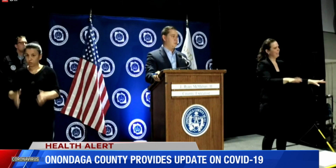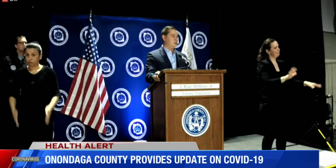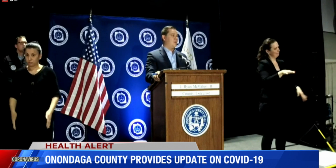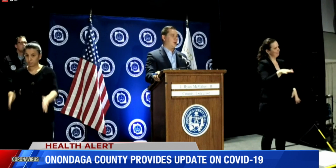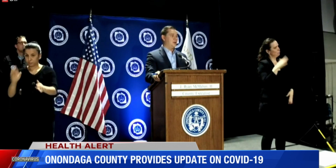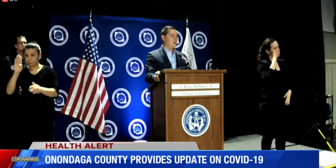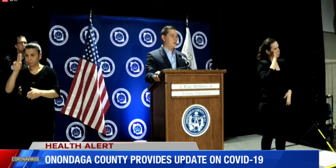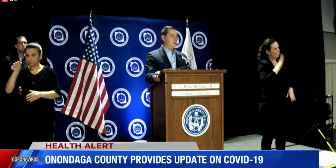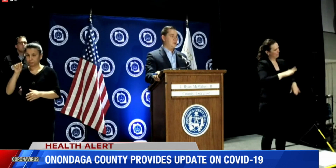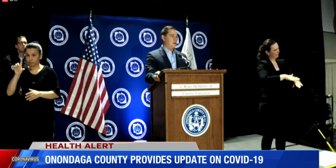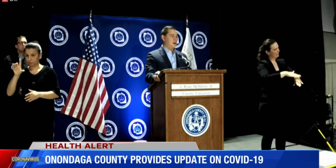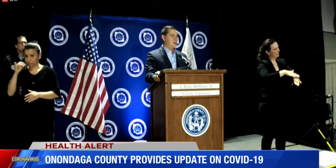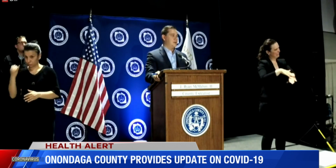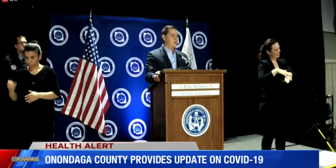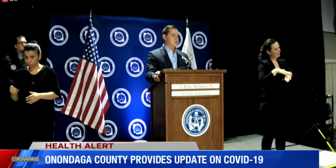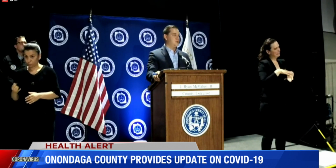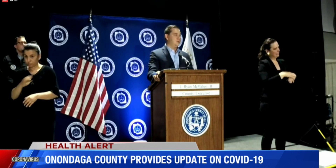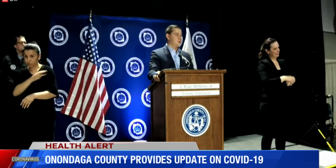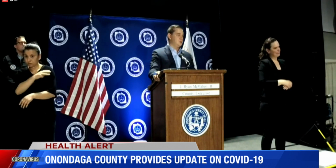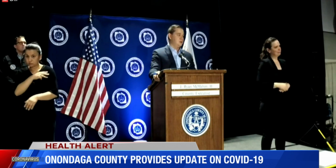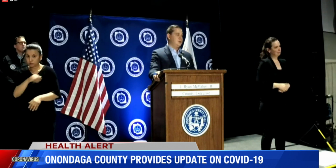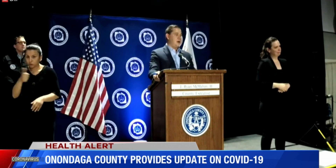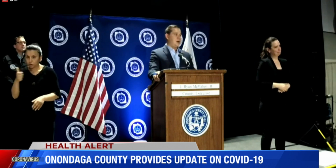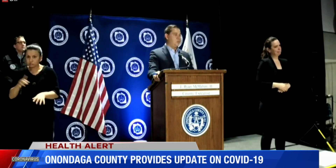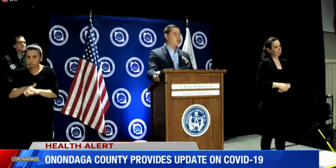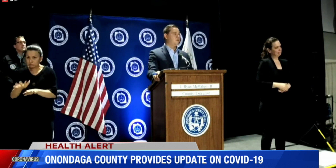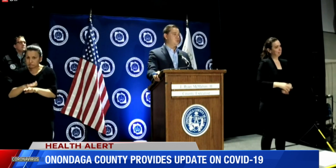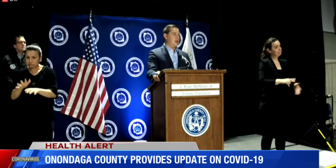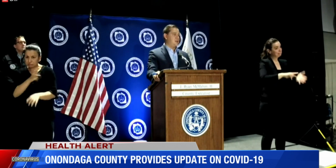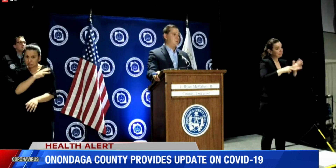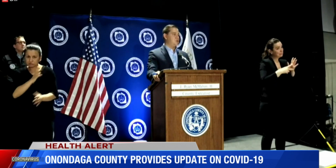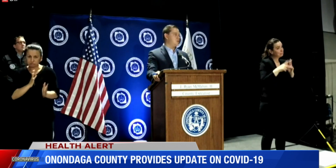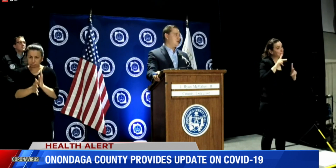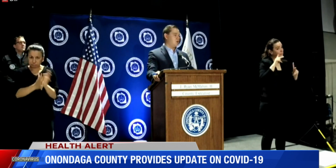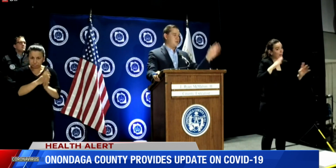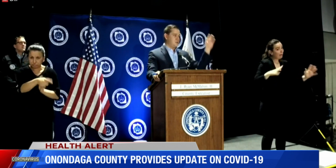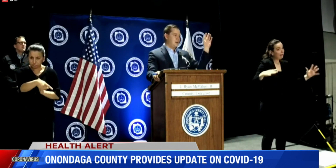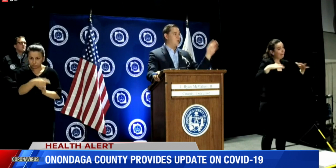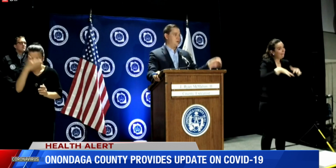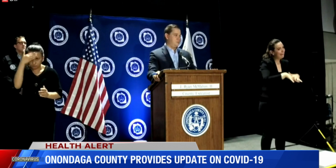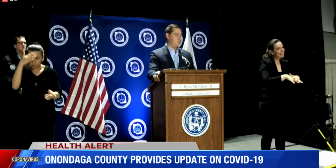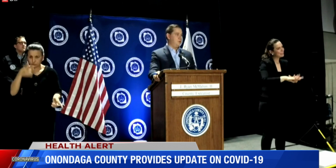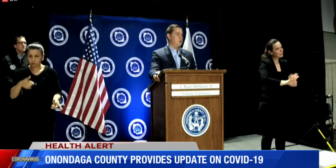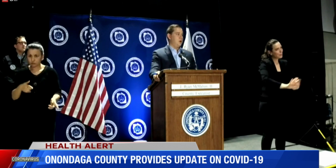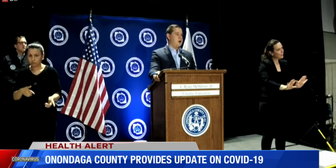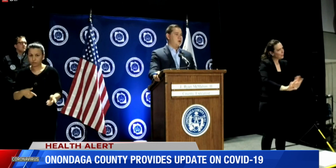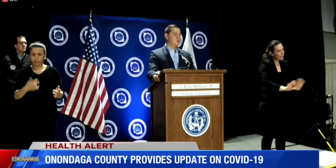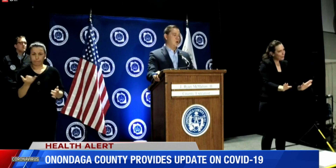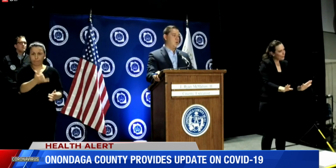are gathering and they're not taking this seriously. I don't believe in chance when you see it across the county.